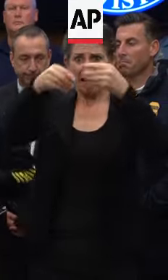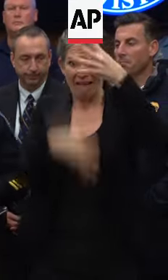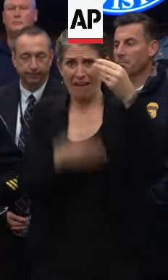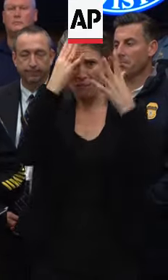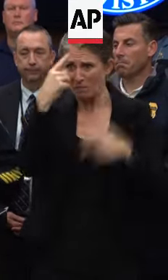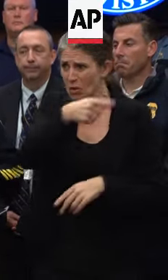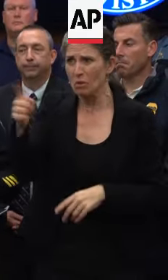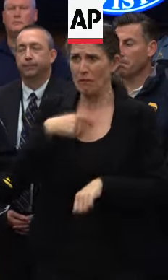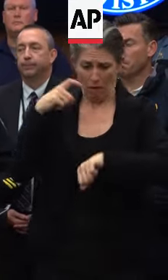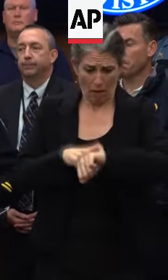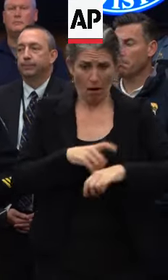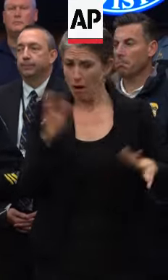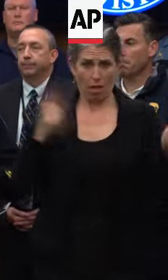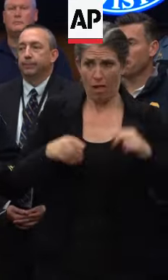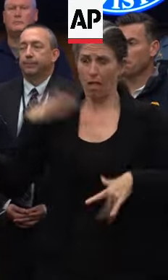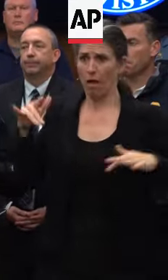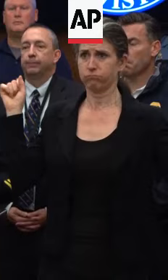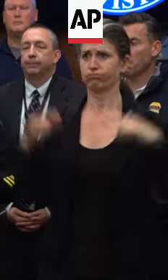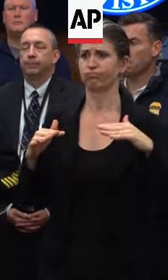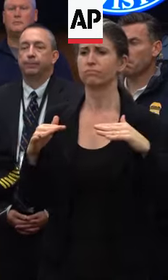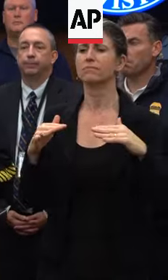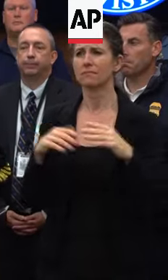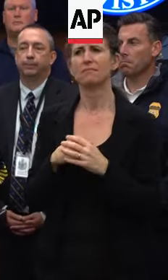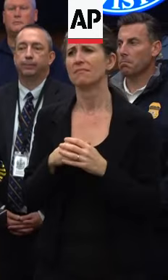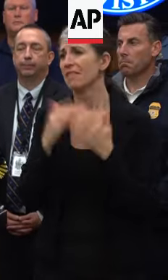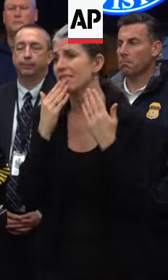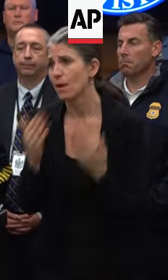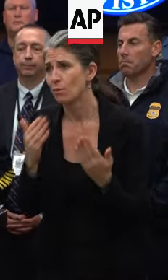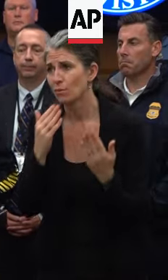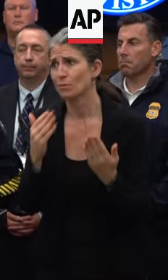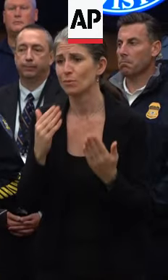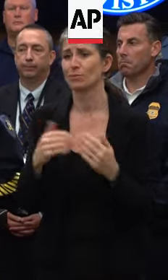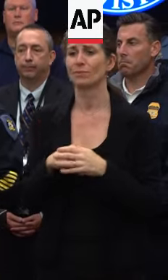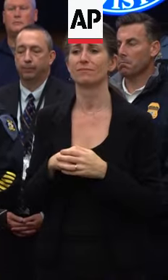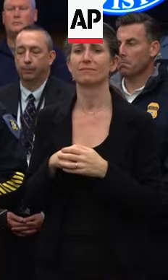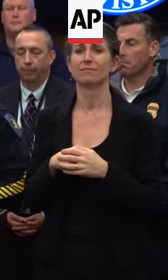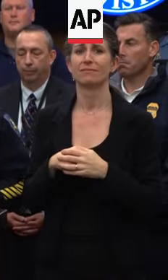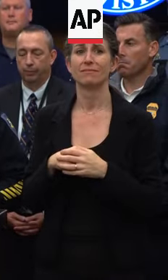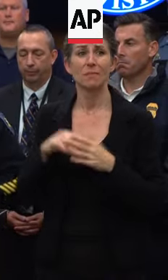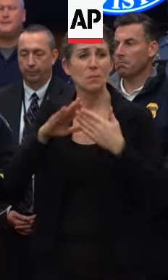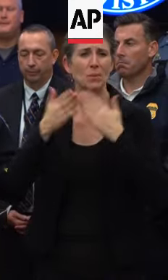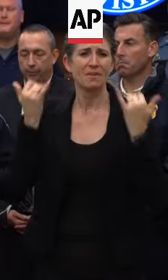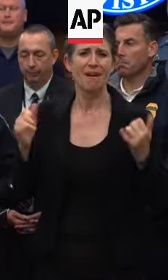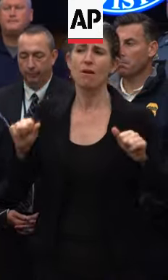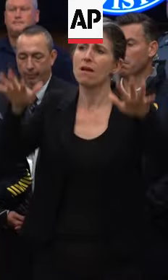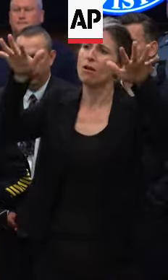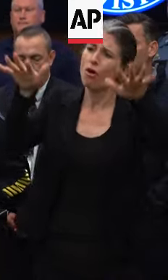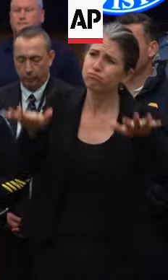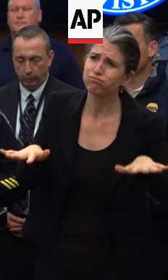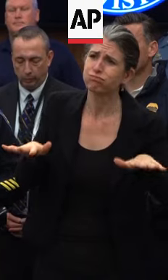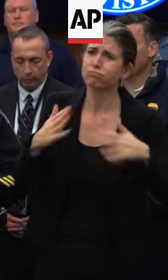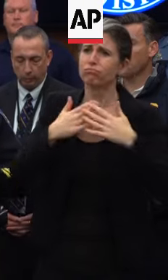I want to say to everybody, thank you so much. You can, our community can now breathe a sigh of relief, as the governor stated, and I can't echo that